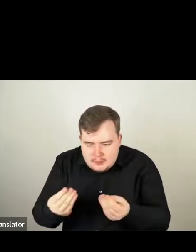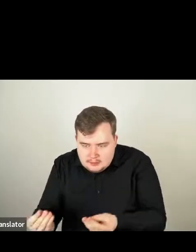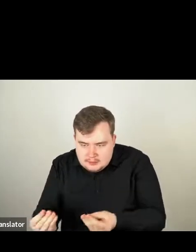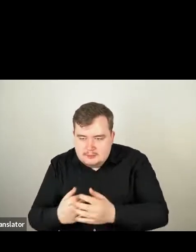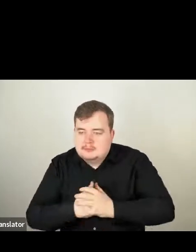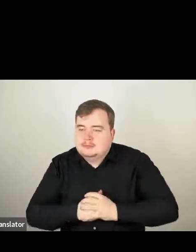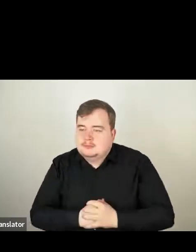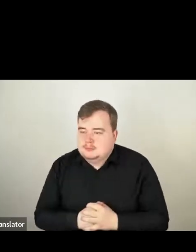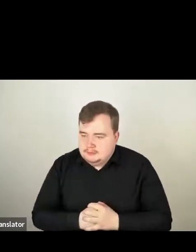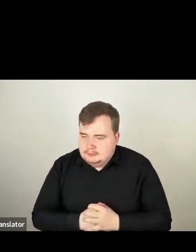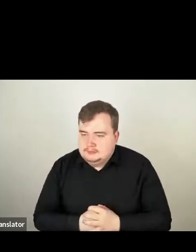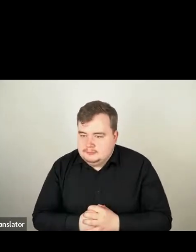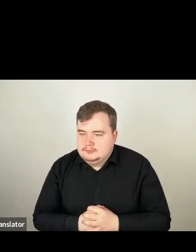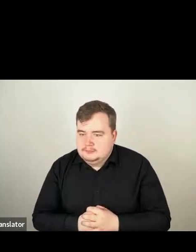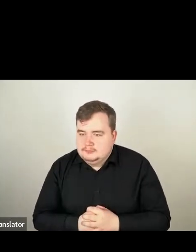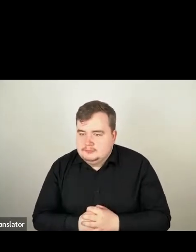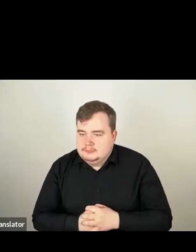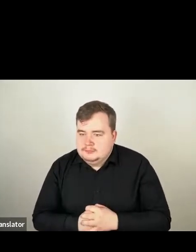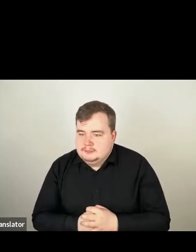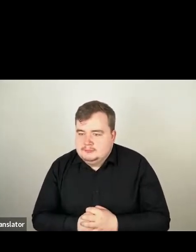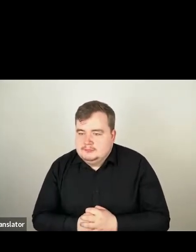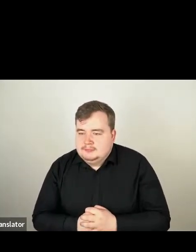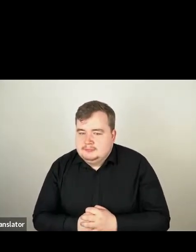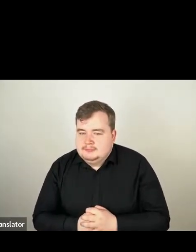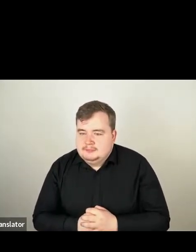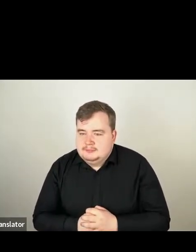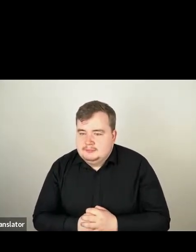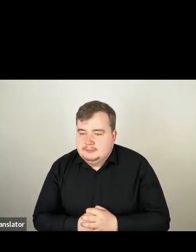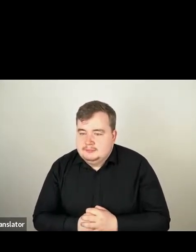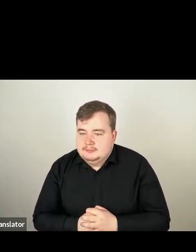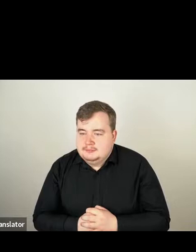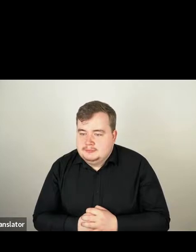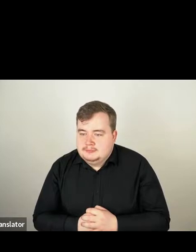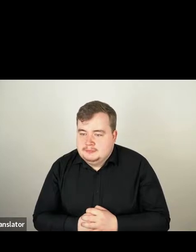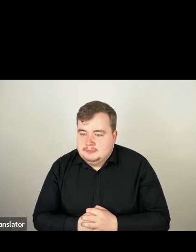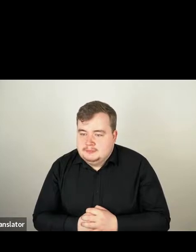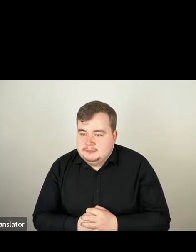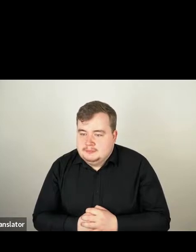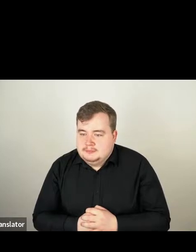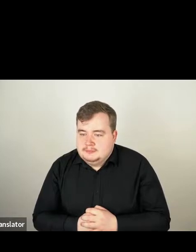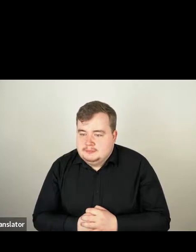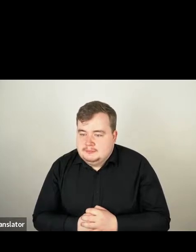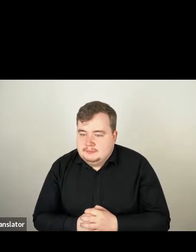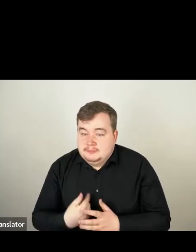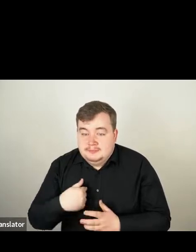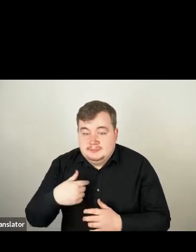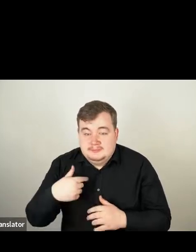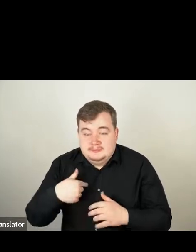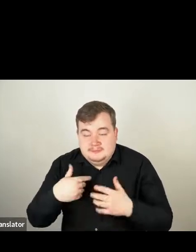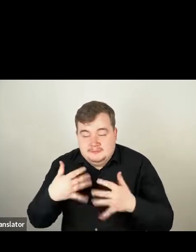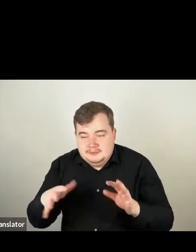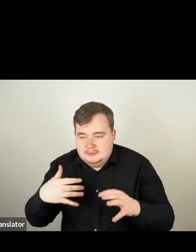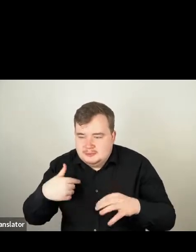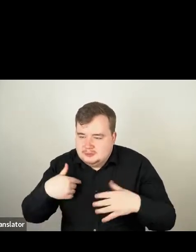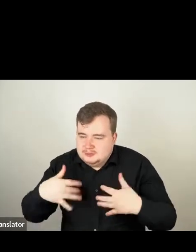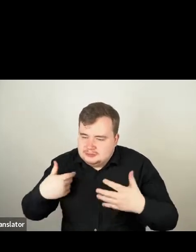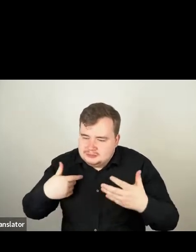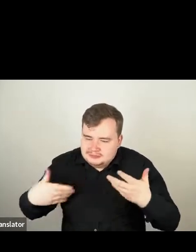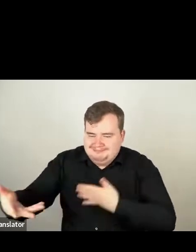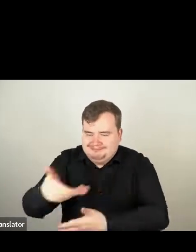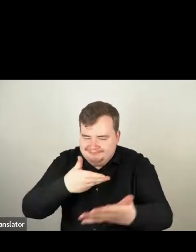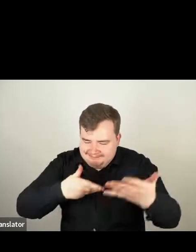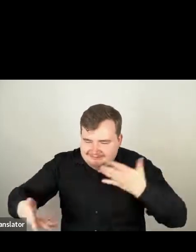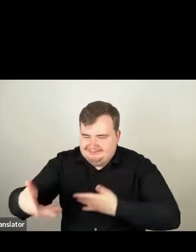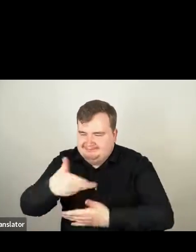to Dr. Heidi Frey. It was a true pleasure because her enthusiasm, it was